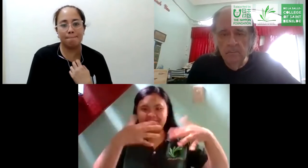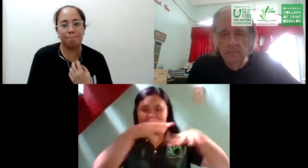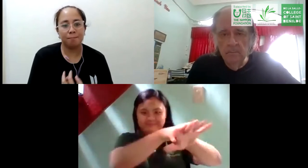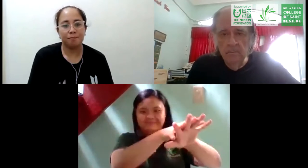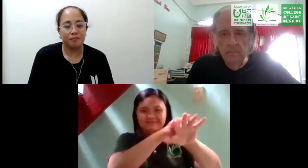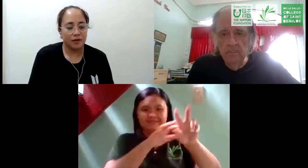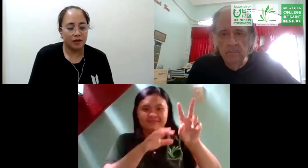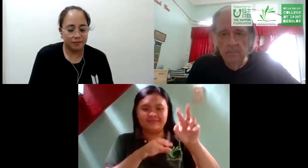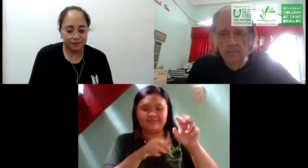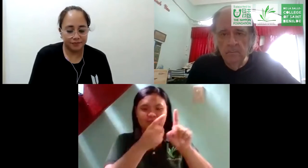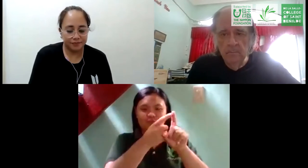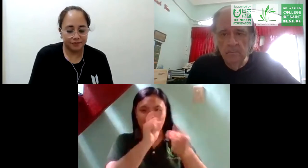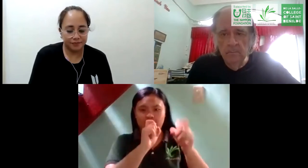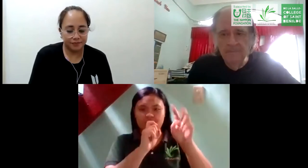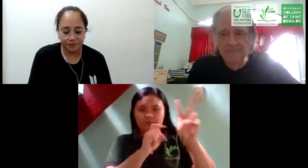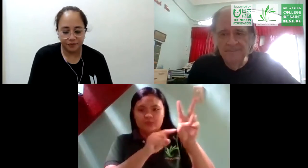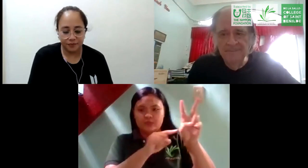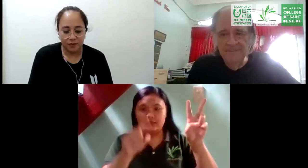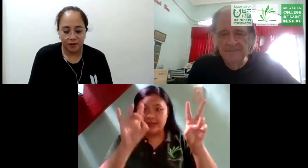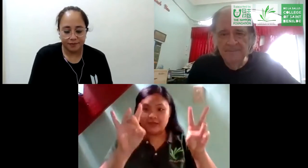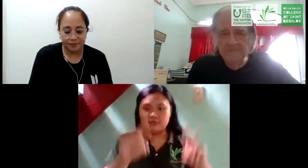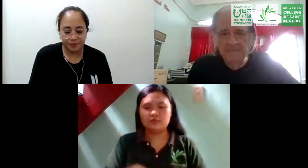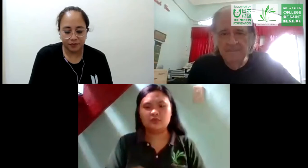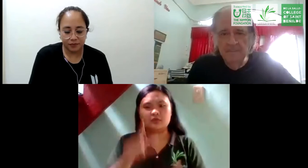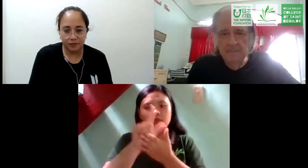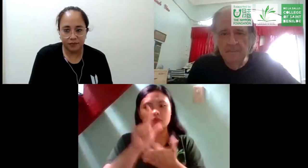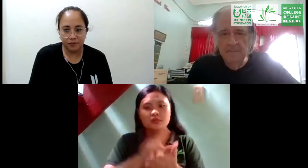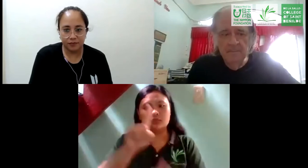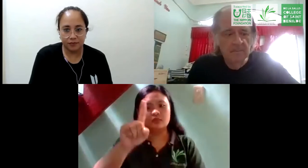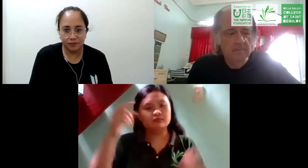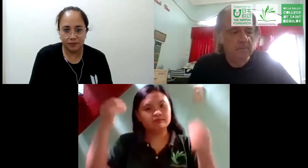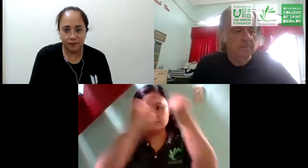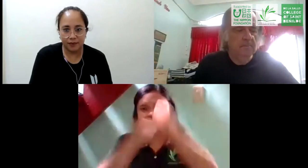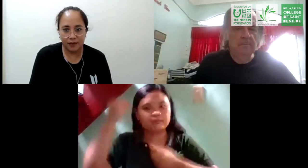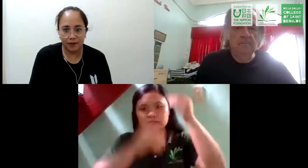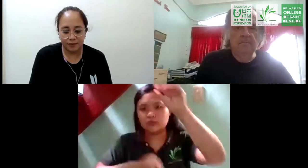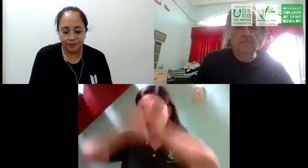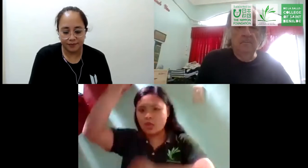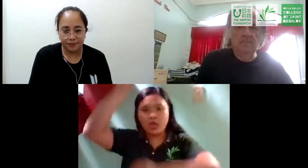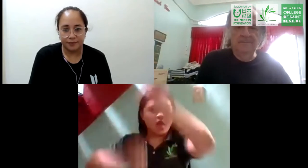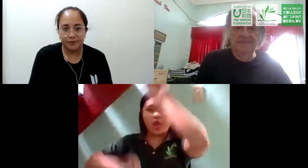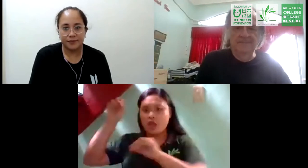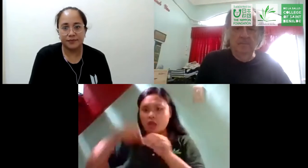and we're putting it all together into one document. So 2 to 8 is okay,